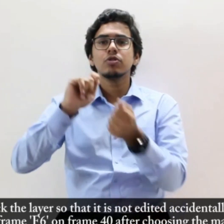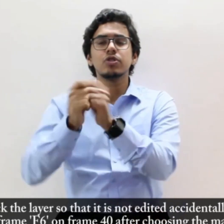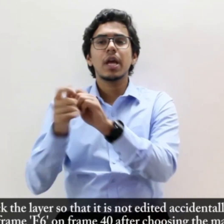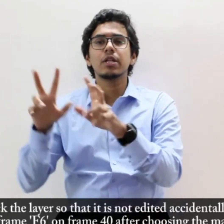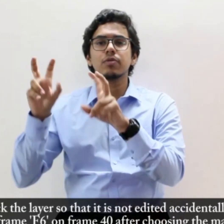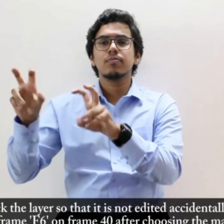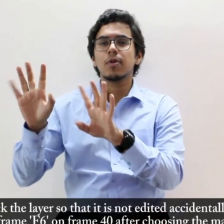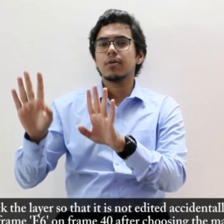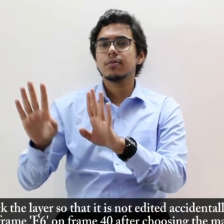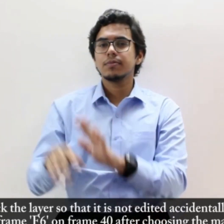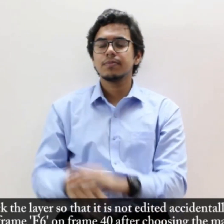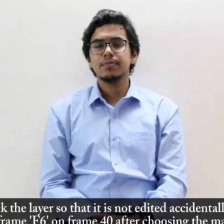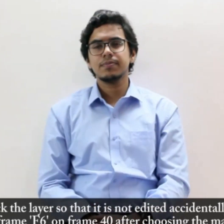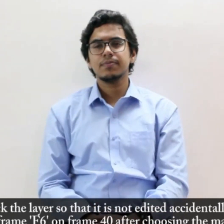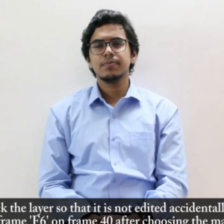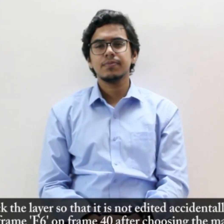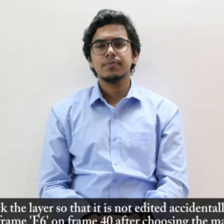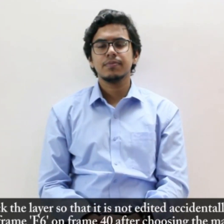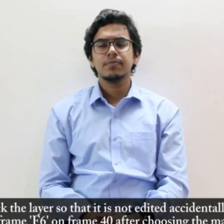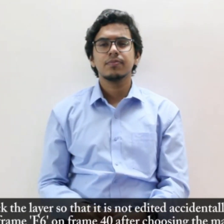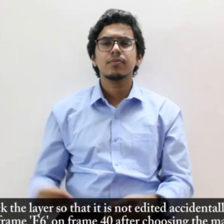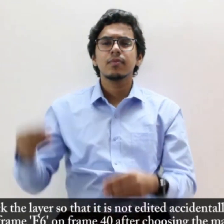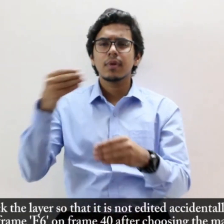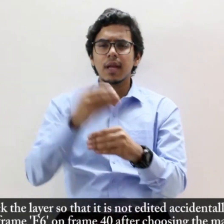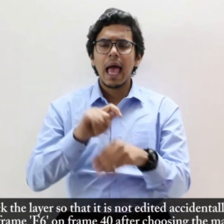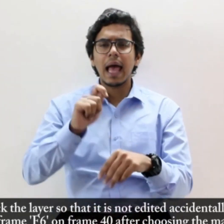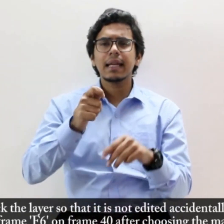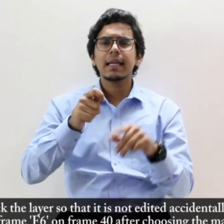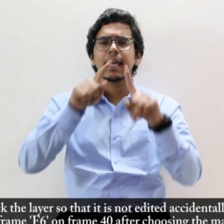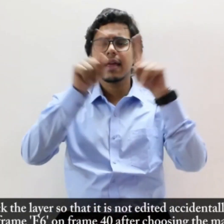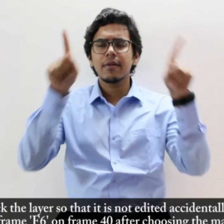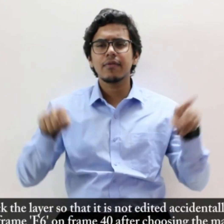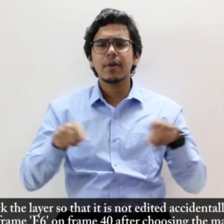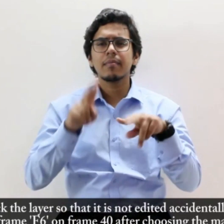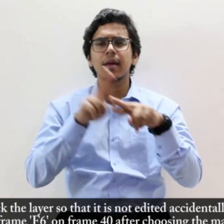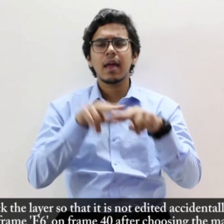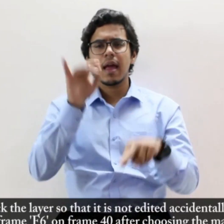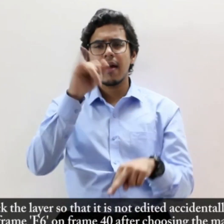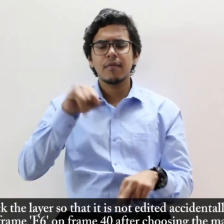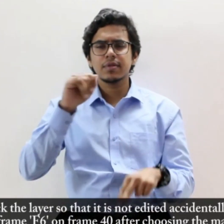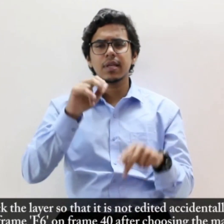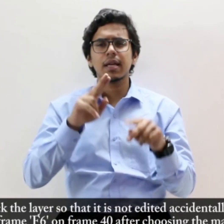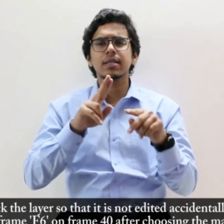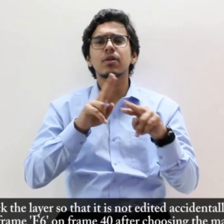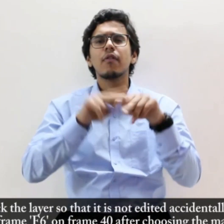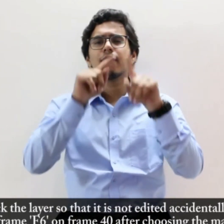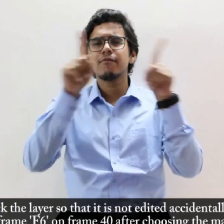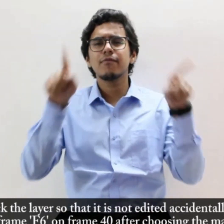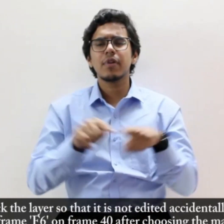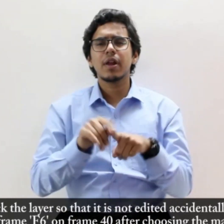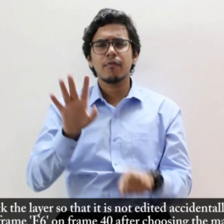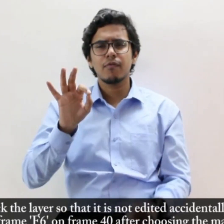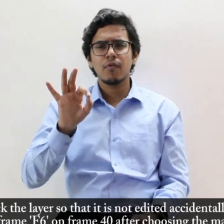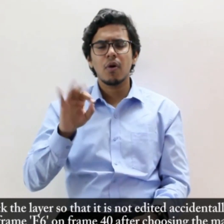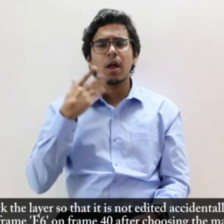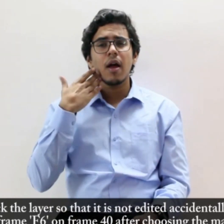layer so that it is not edited accidentally. Add a keyframe F6 on frame 40